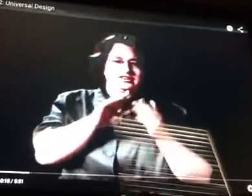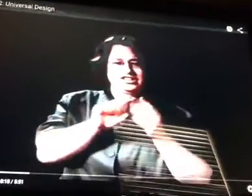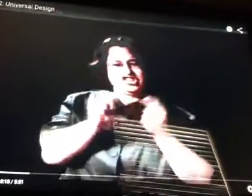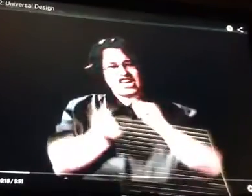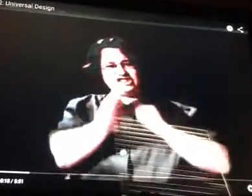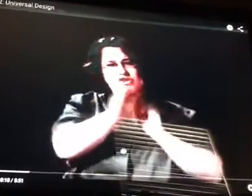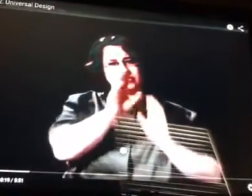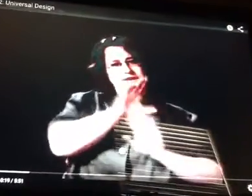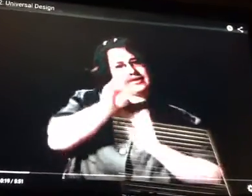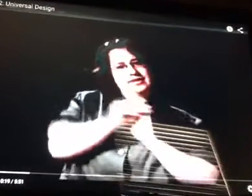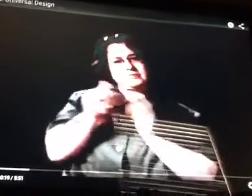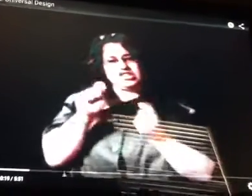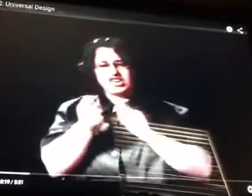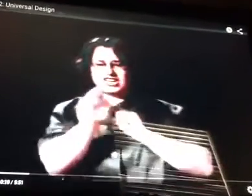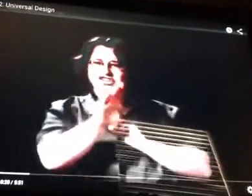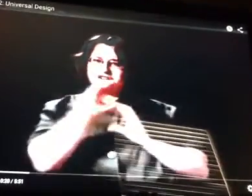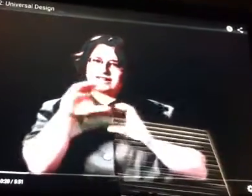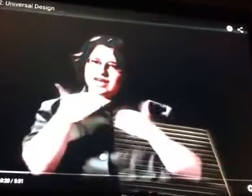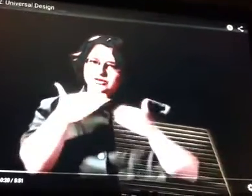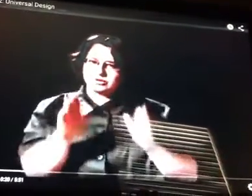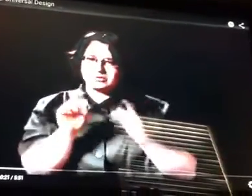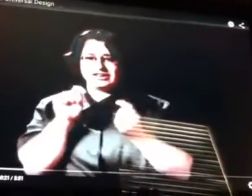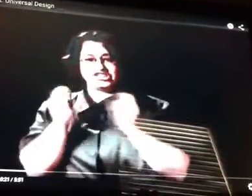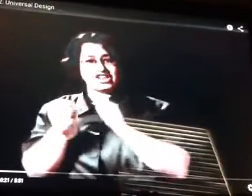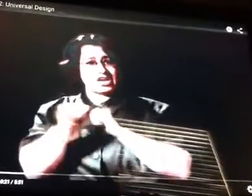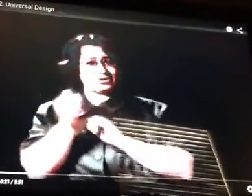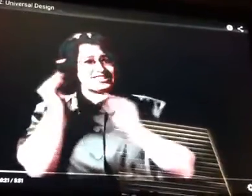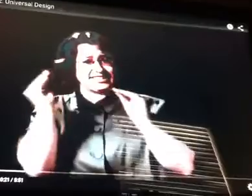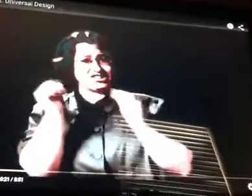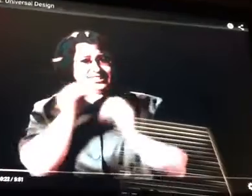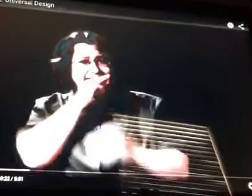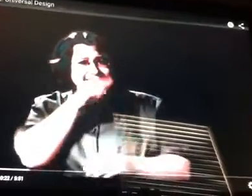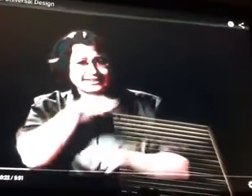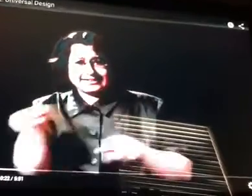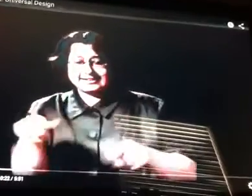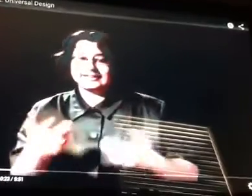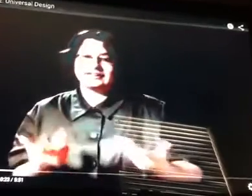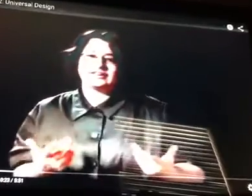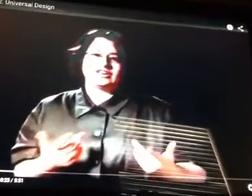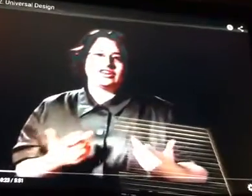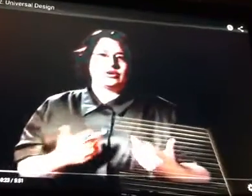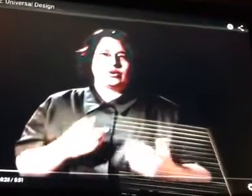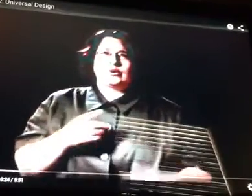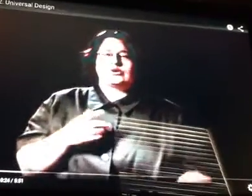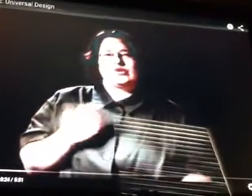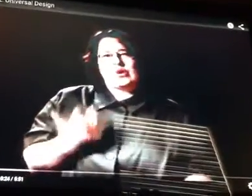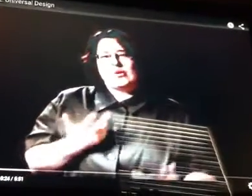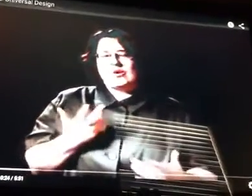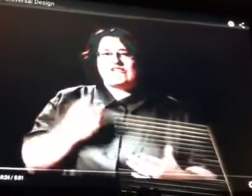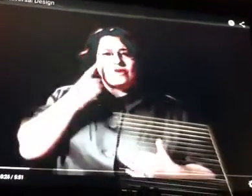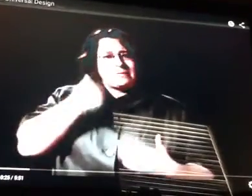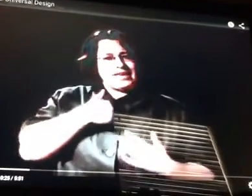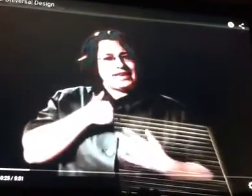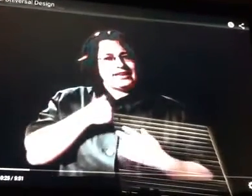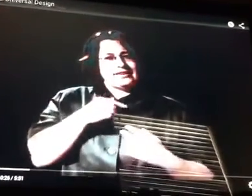And maybe it would be good for her to change her perception, her classroom, or maybe her teaching style.